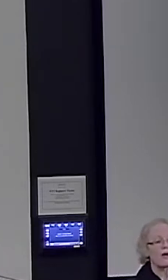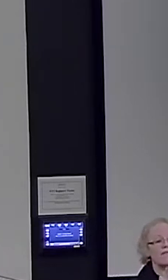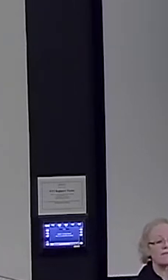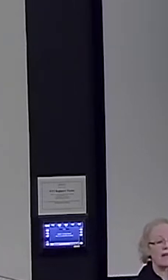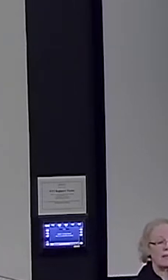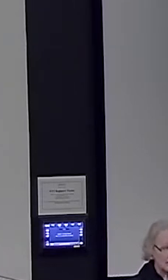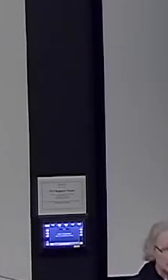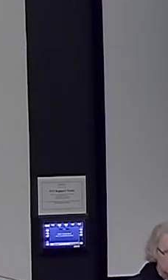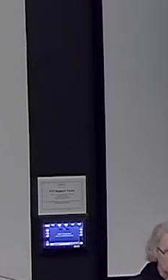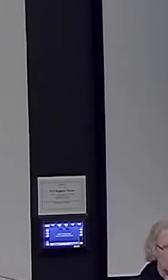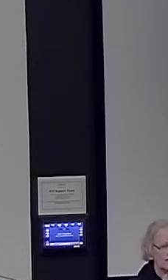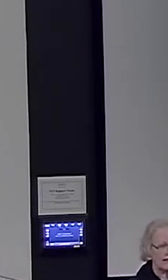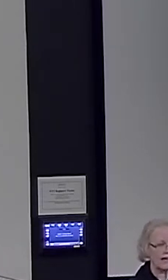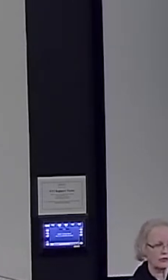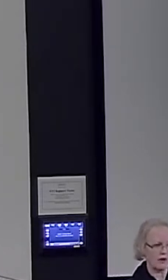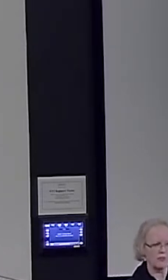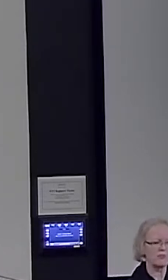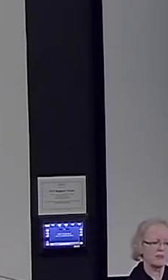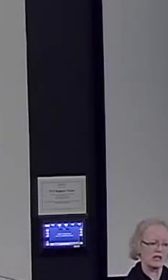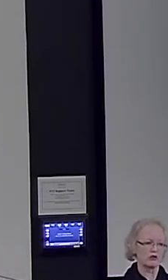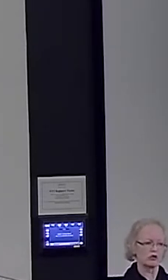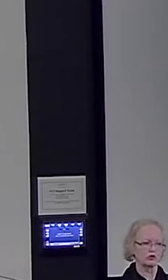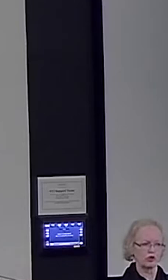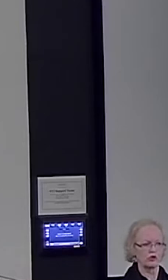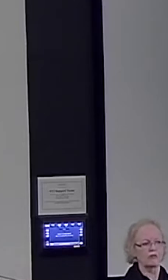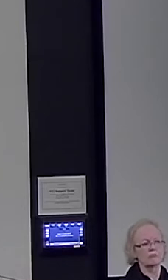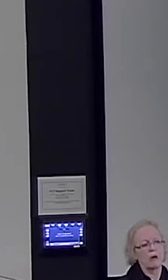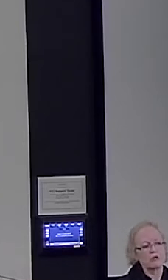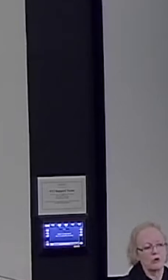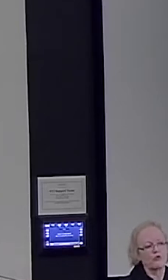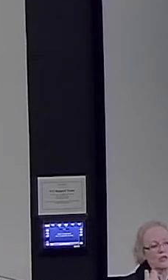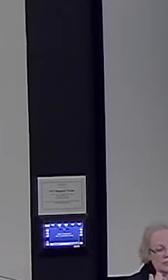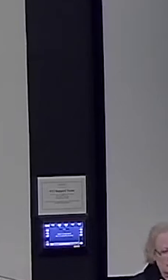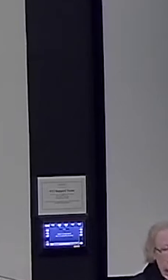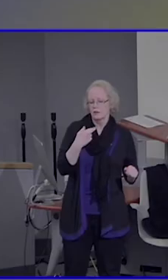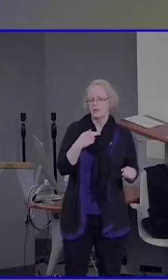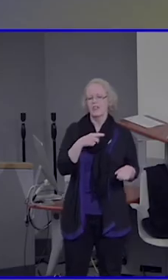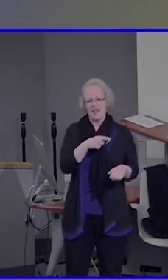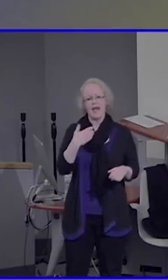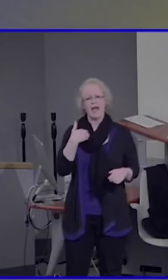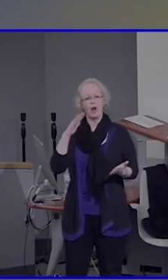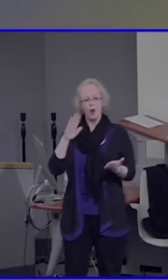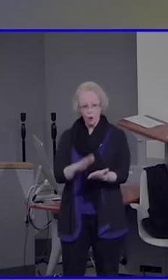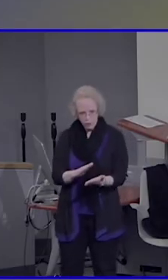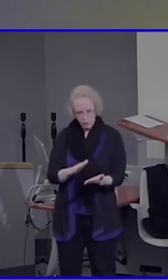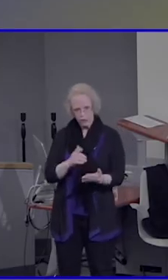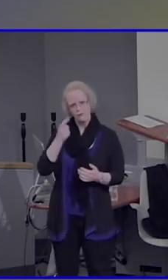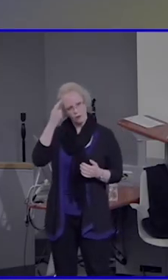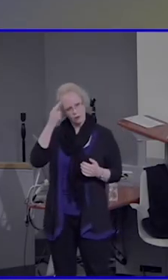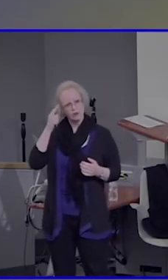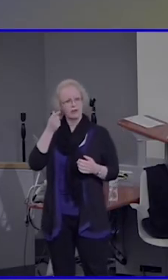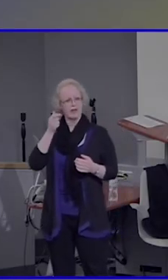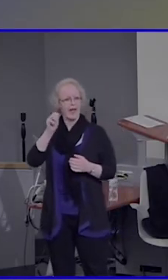language learning impairment remember these kids are at risk had lower frontal gamma power at all ages